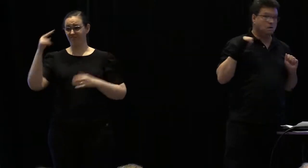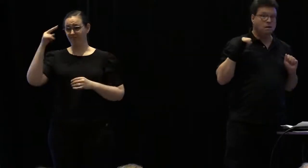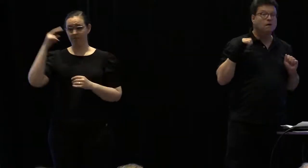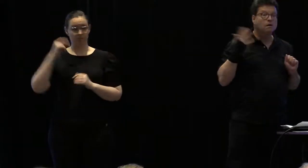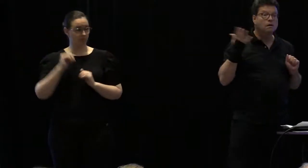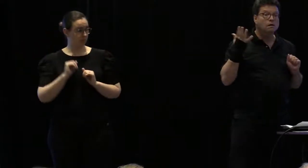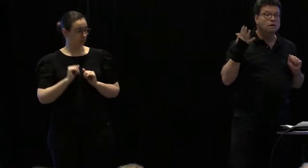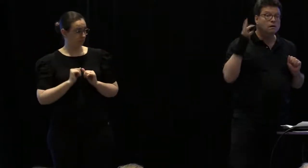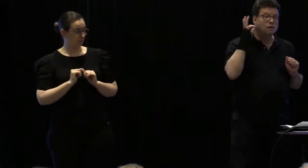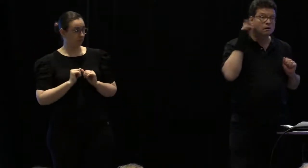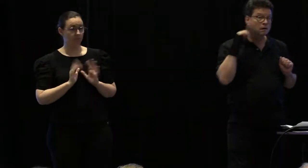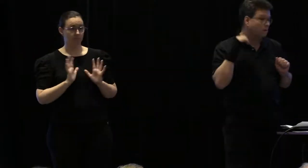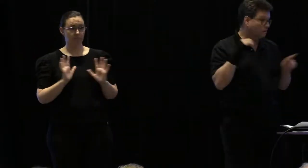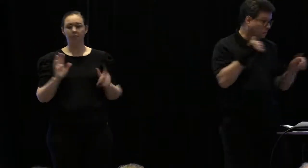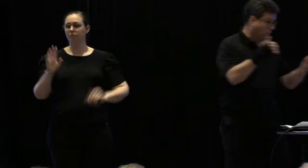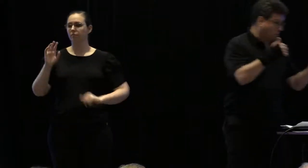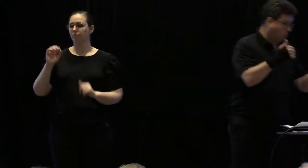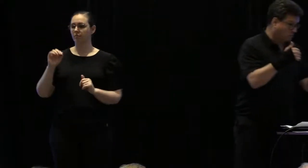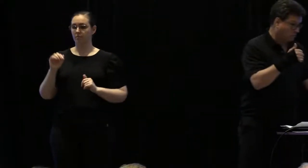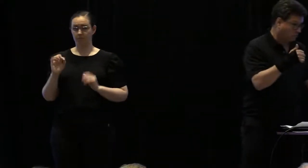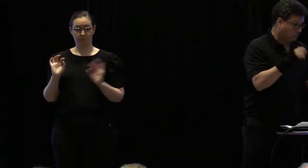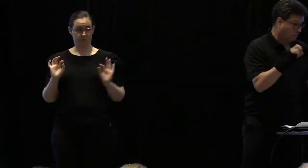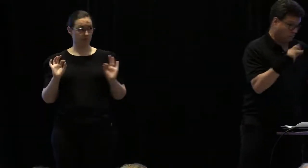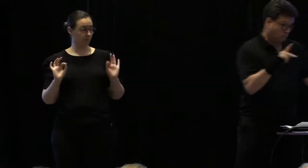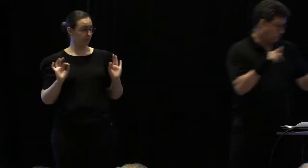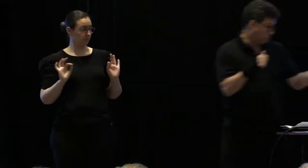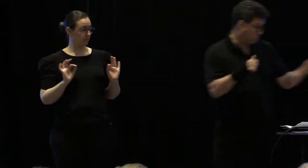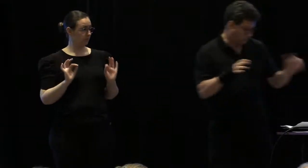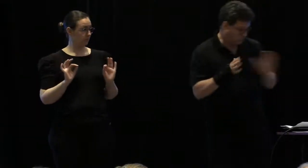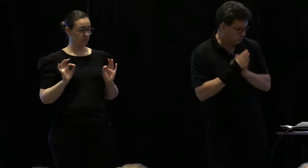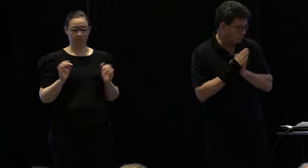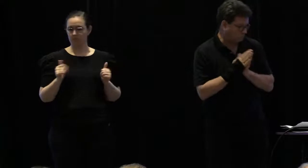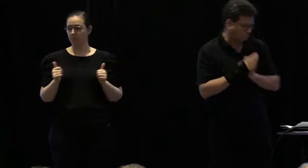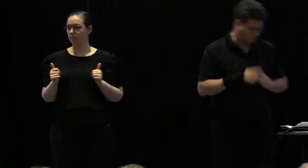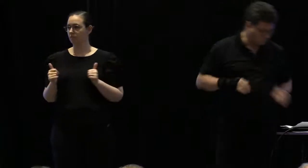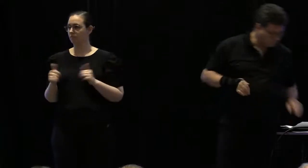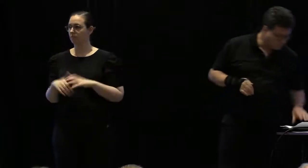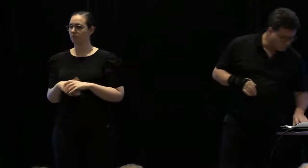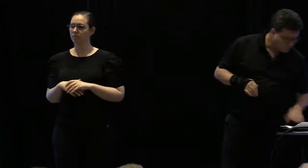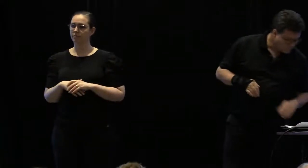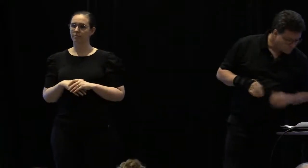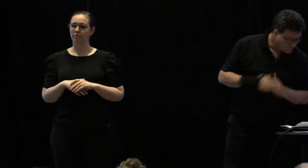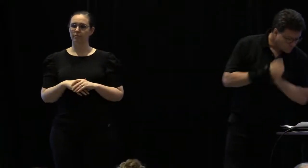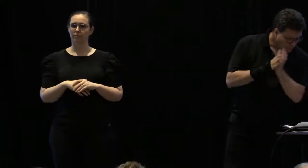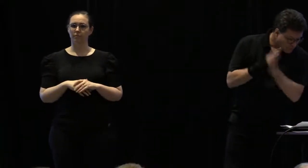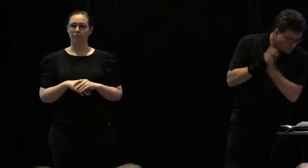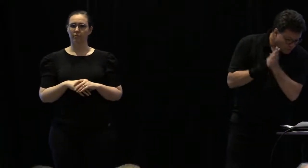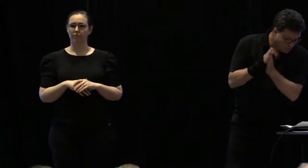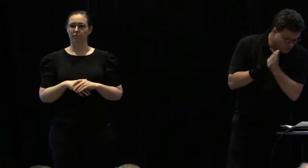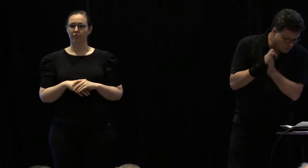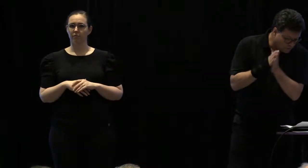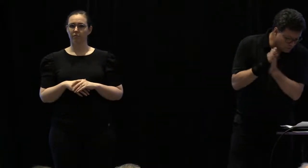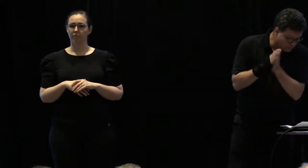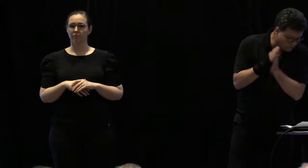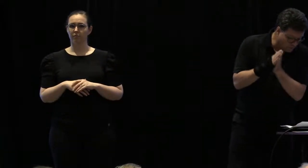Just making sure our deafblind interpreters have also caught up. Okay.